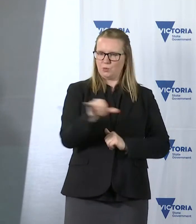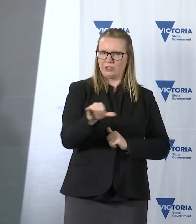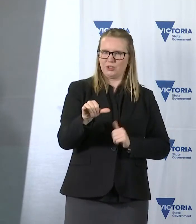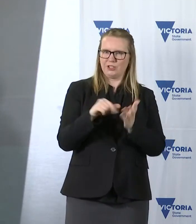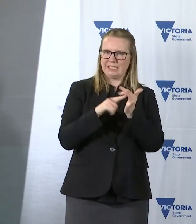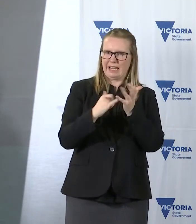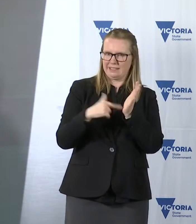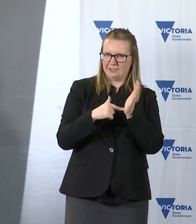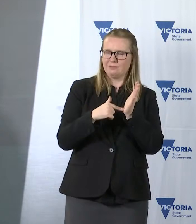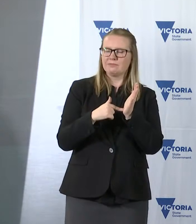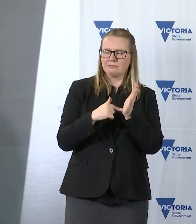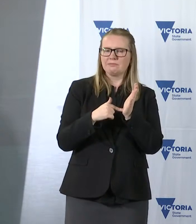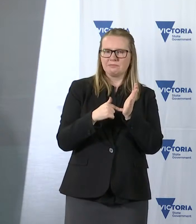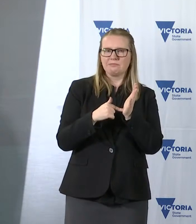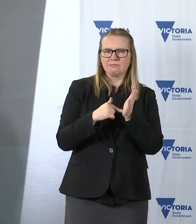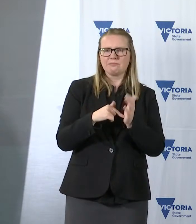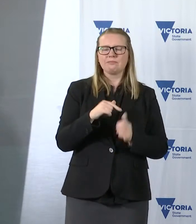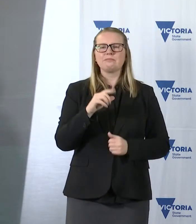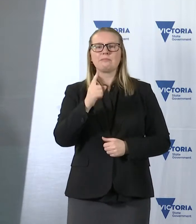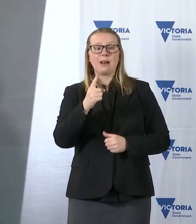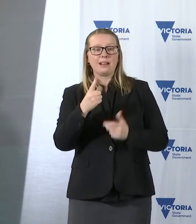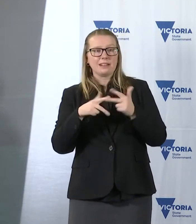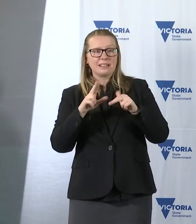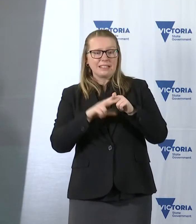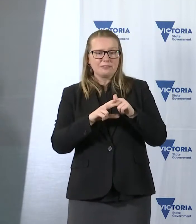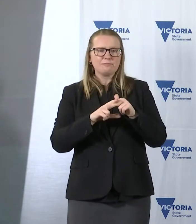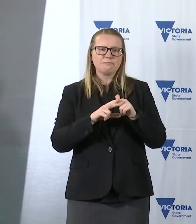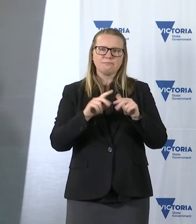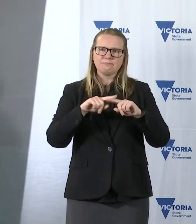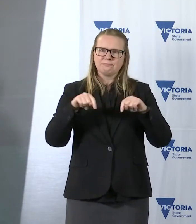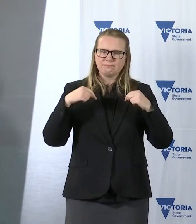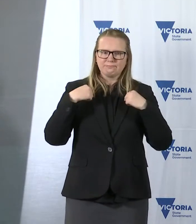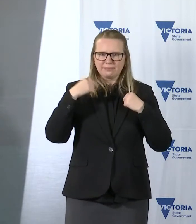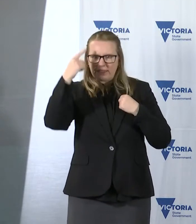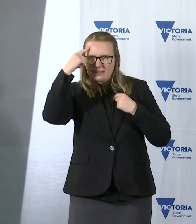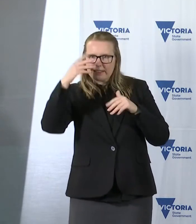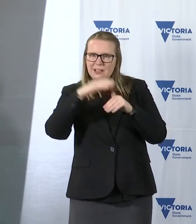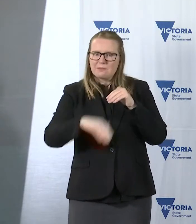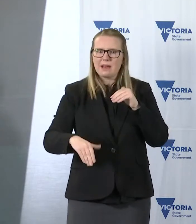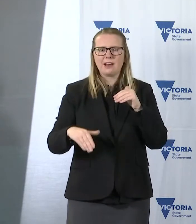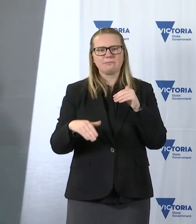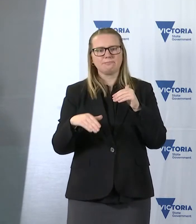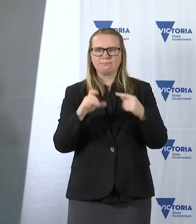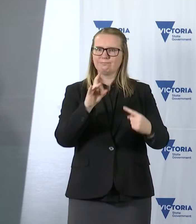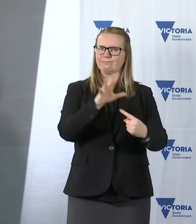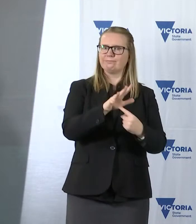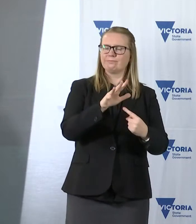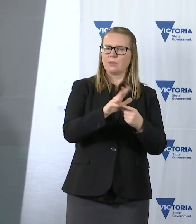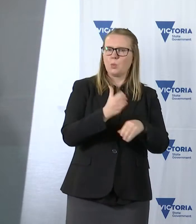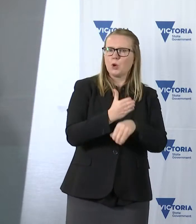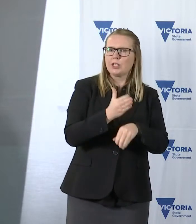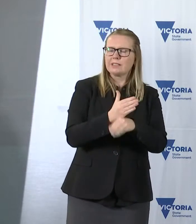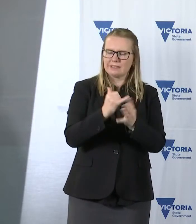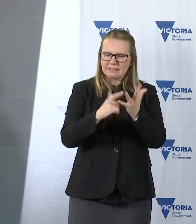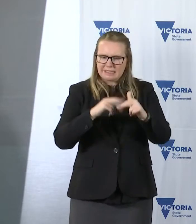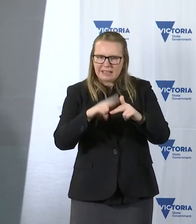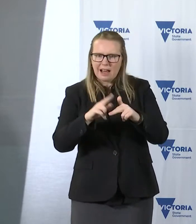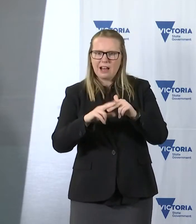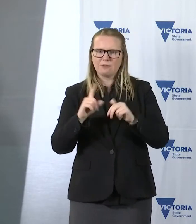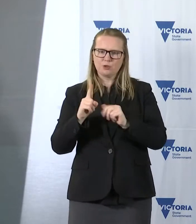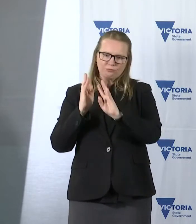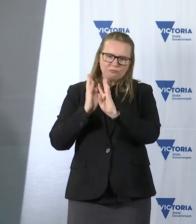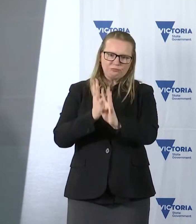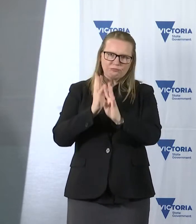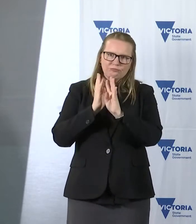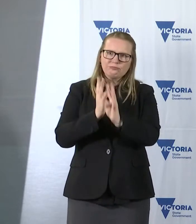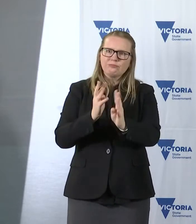of coronavirus, with the potential for essential workers or others to be screened at a kind of point of entry, then it